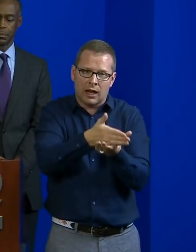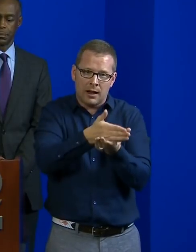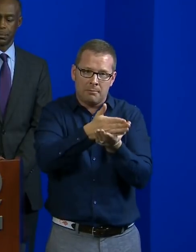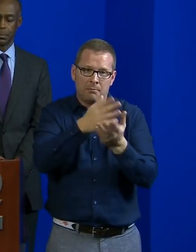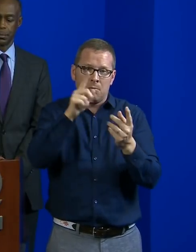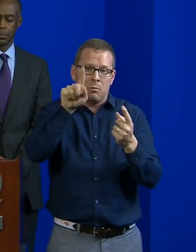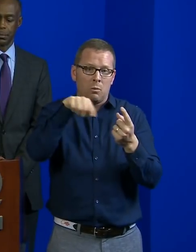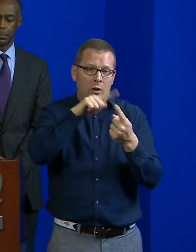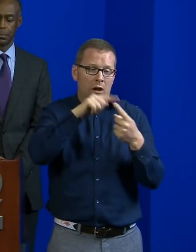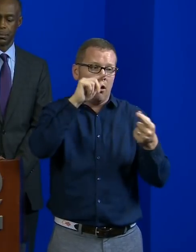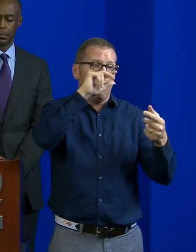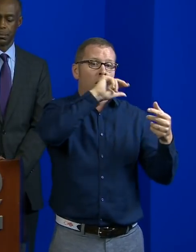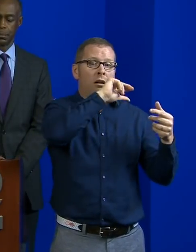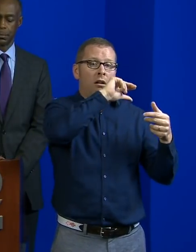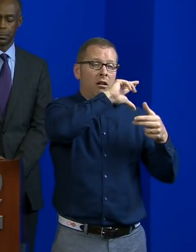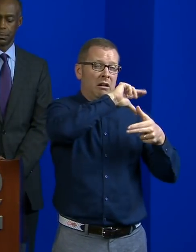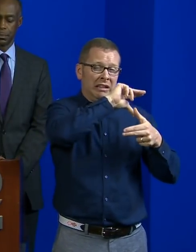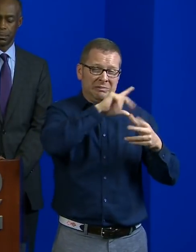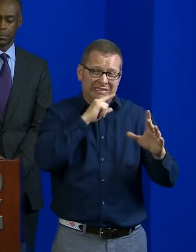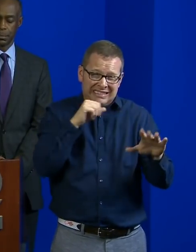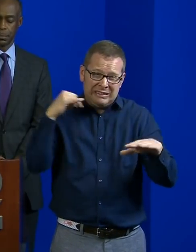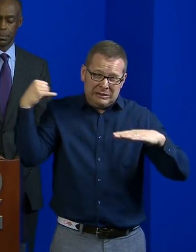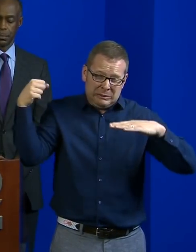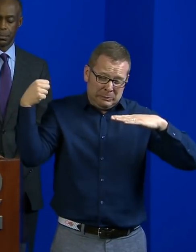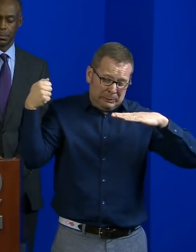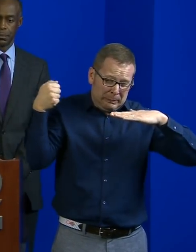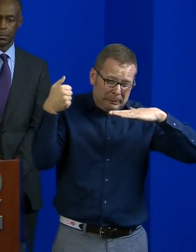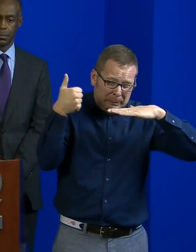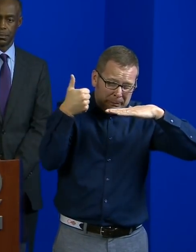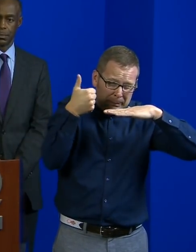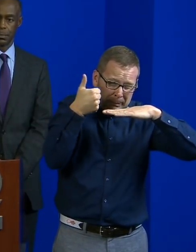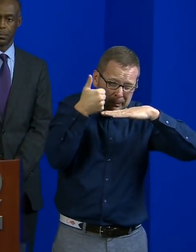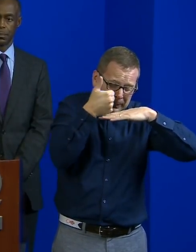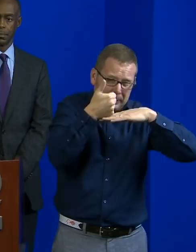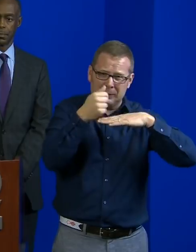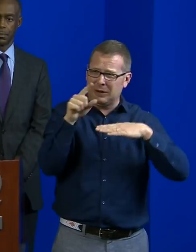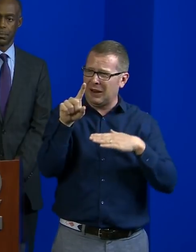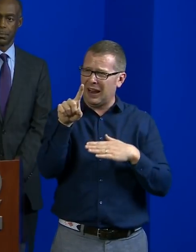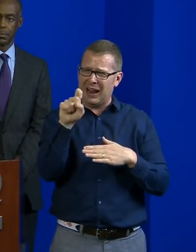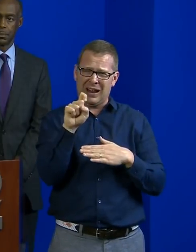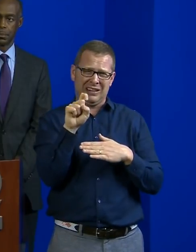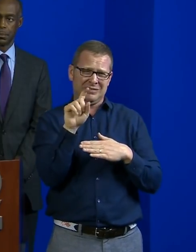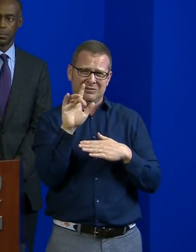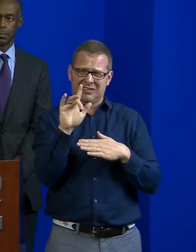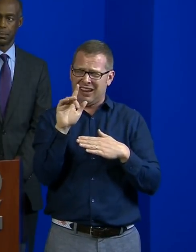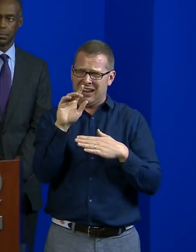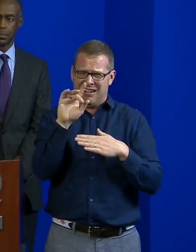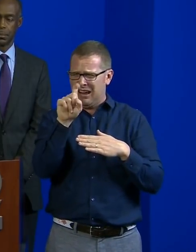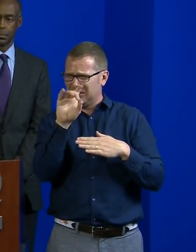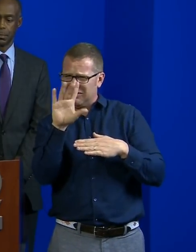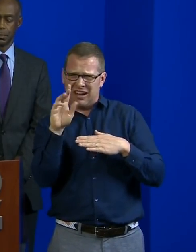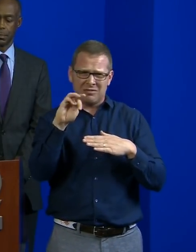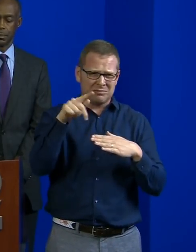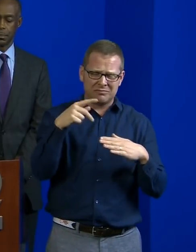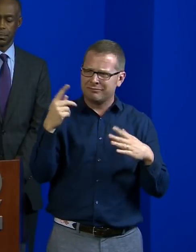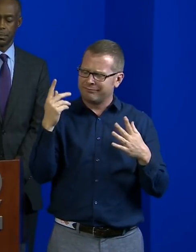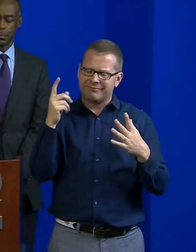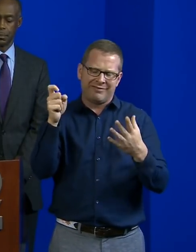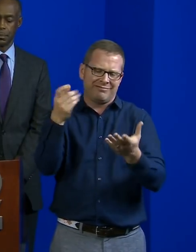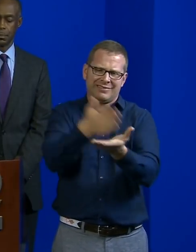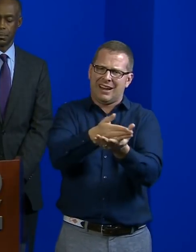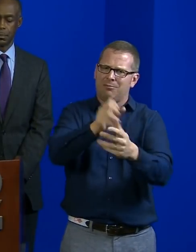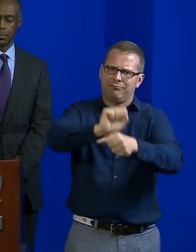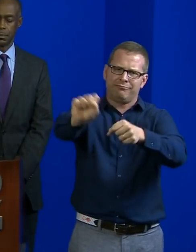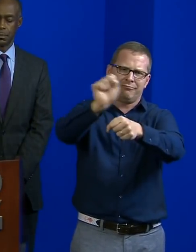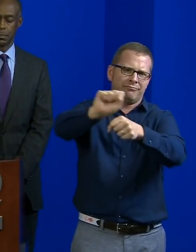will exit and work recovery as soon as the roads are safe. Don't be a victim. Take care of each other. The Broward Sheriff's